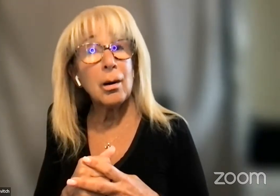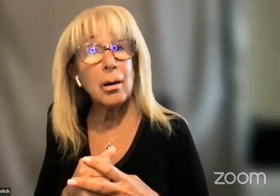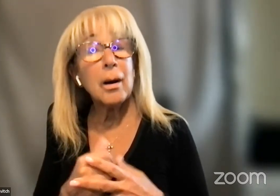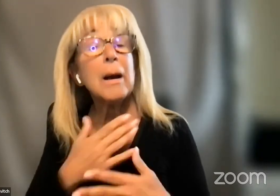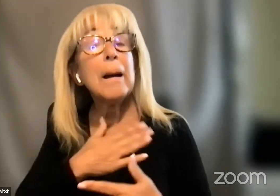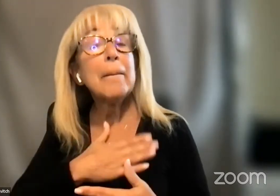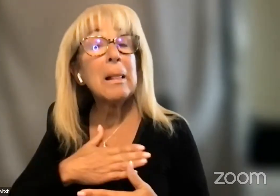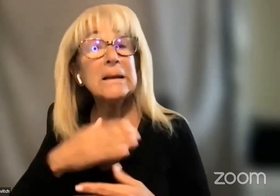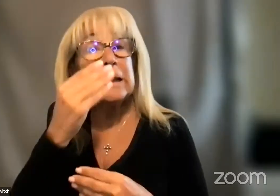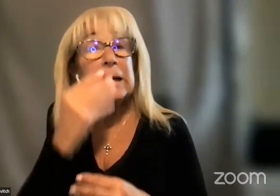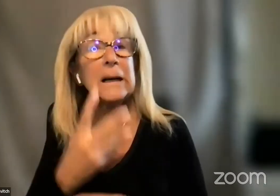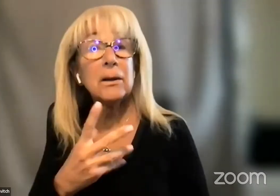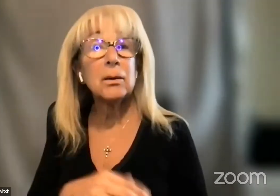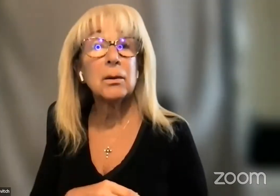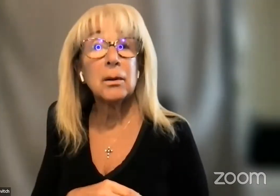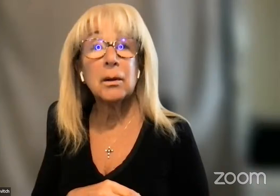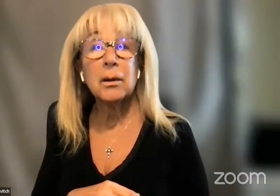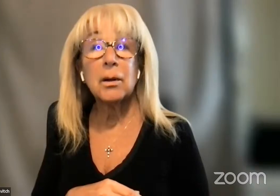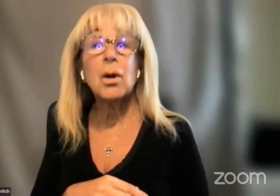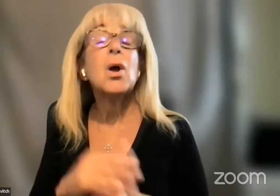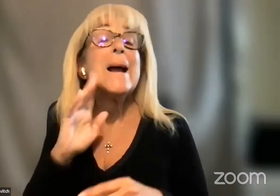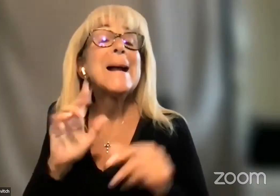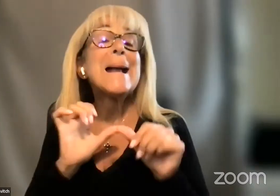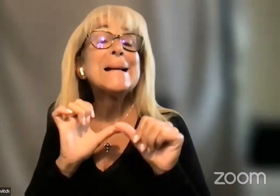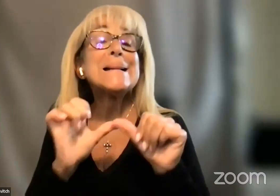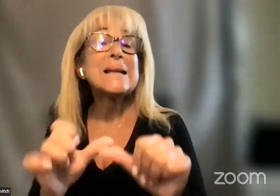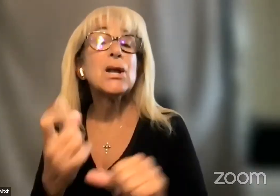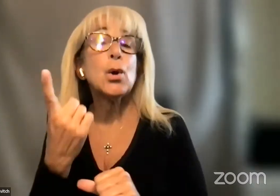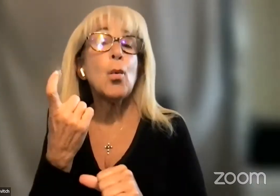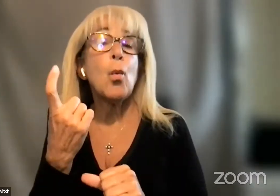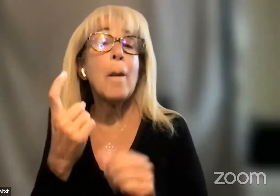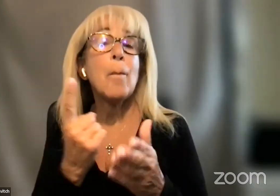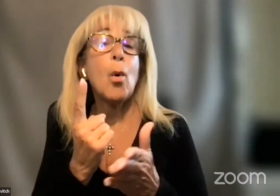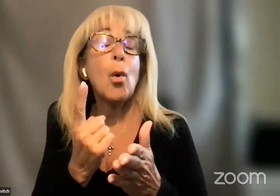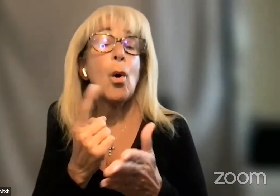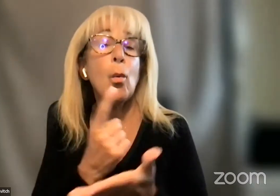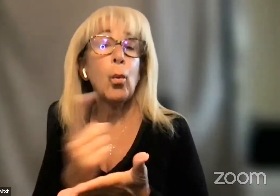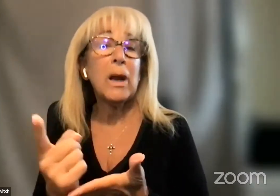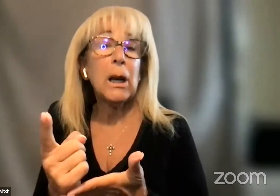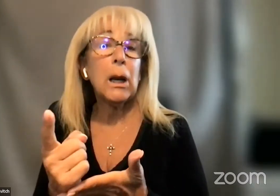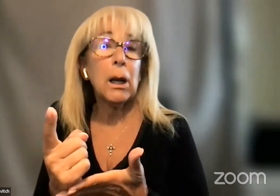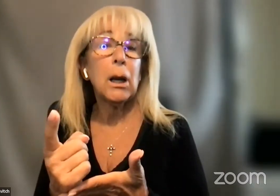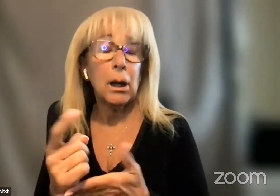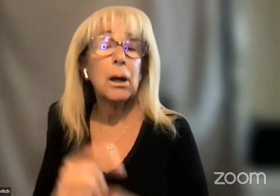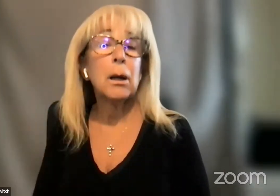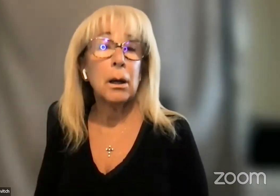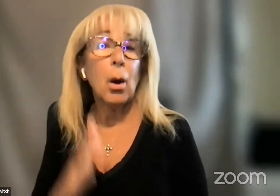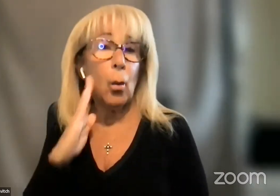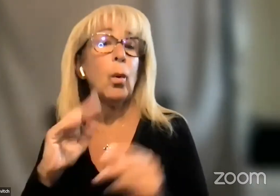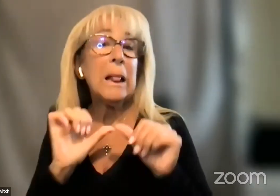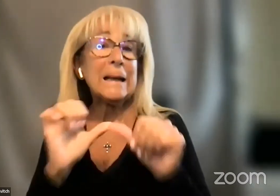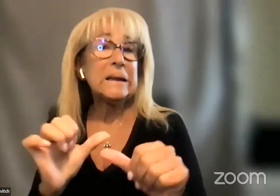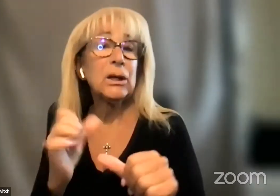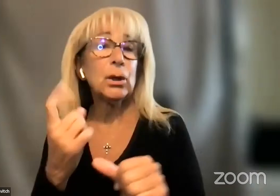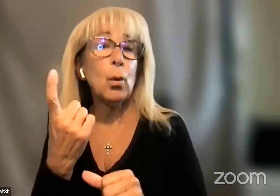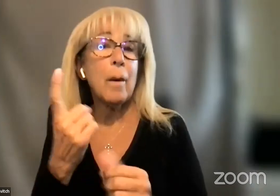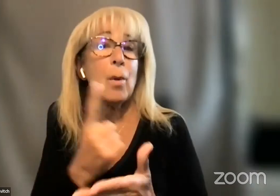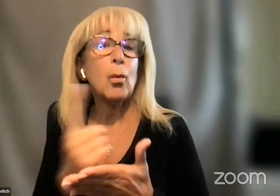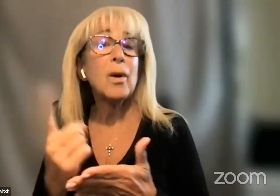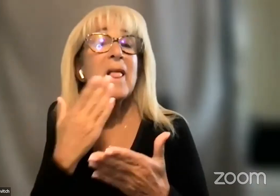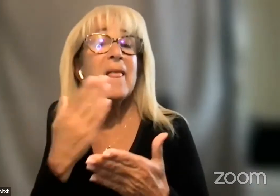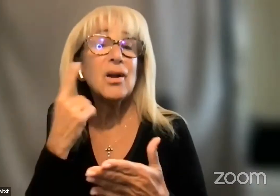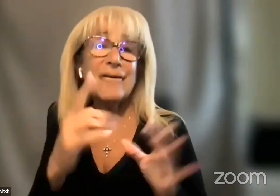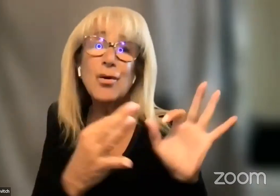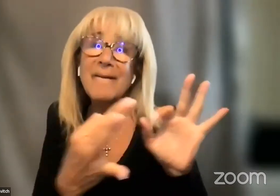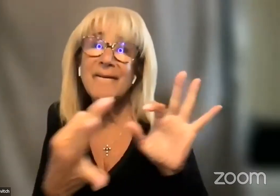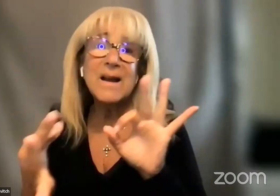Please. You're gonna open it up for another week, you said? Yeah, so it's gonna go from a week to another week from today. Okay. Yeah, but thank you so much for your input too.